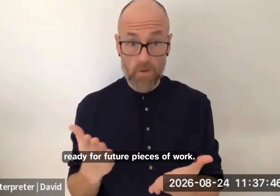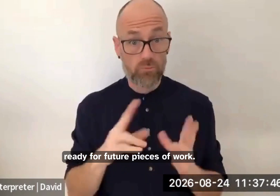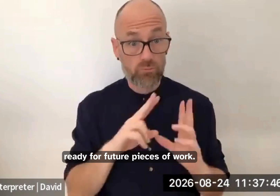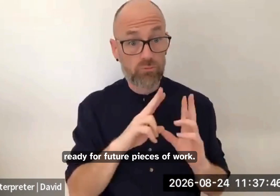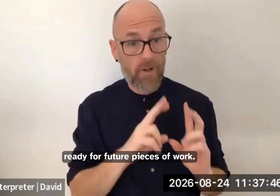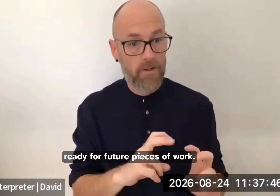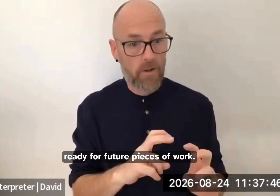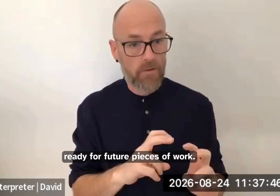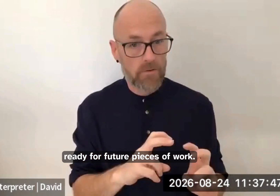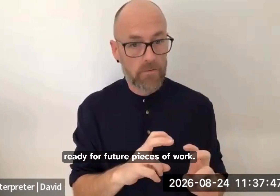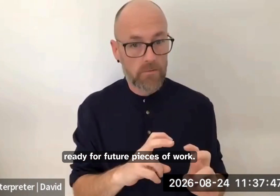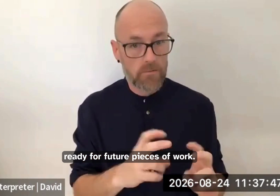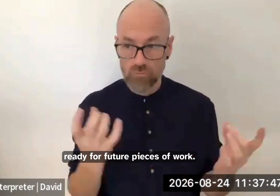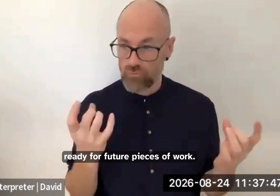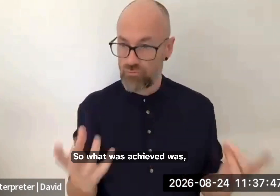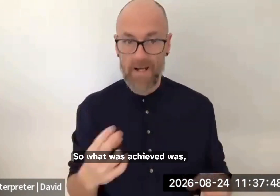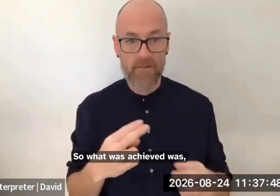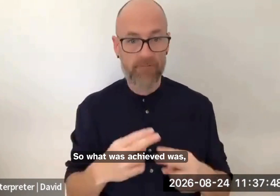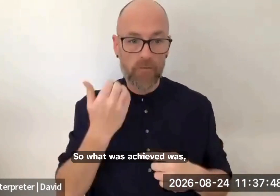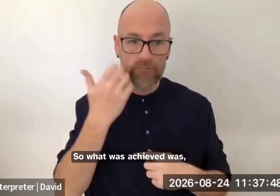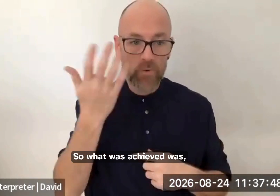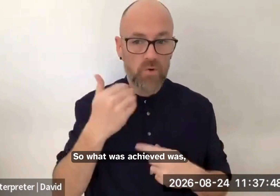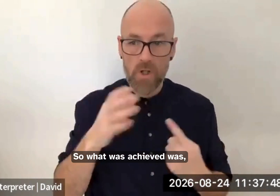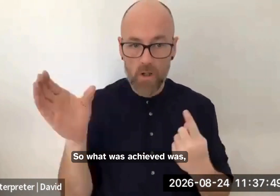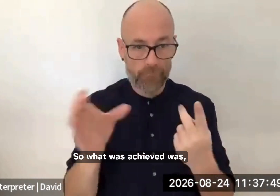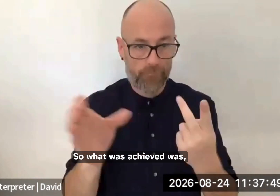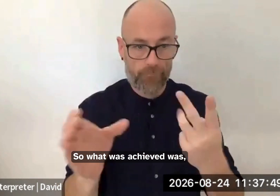research that's ready for future pieces of work. So